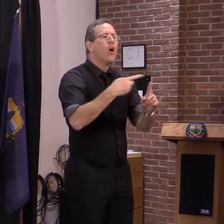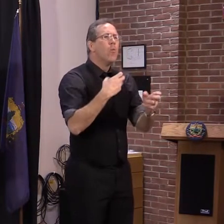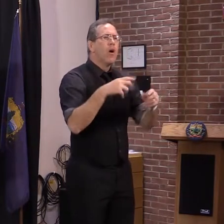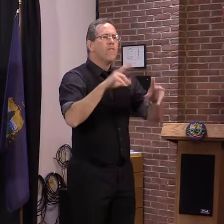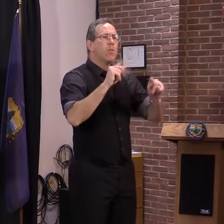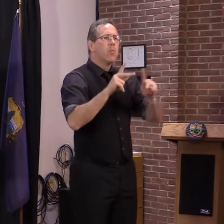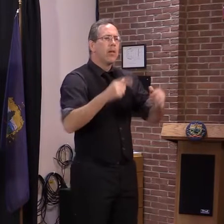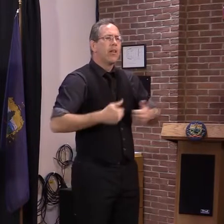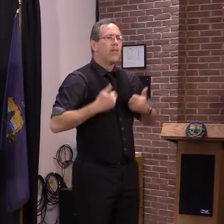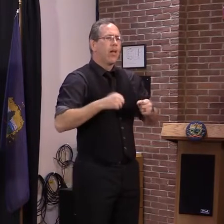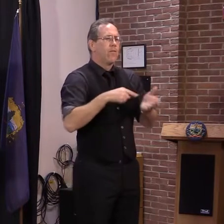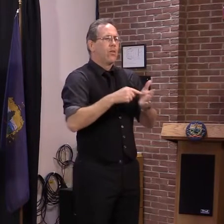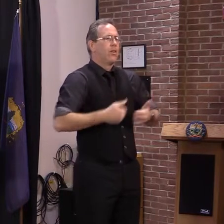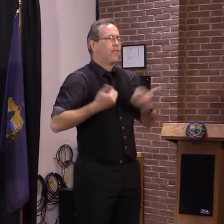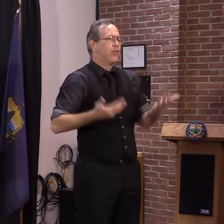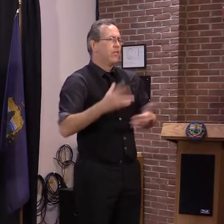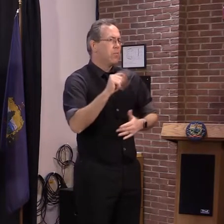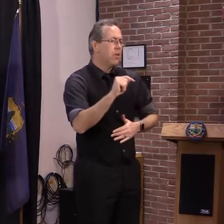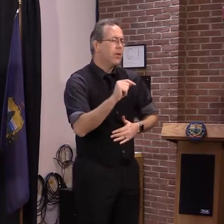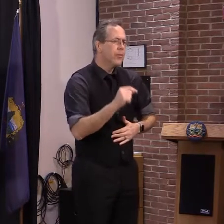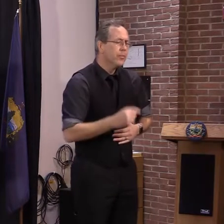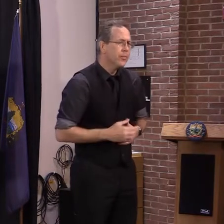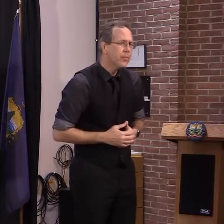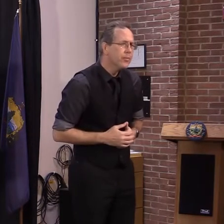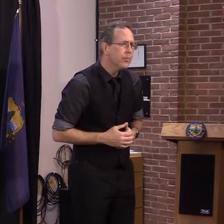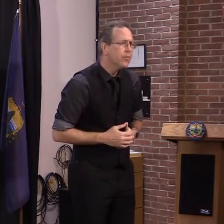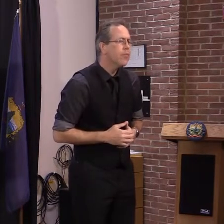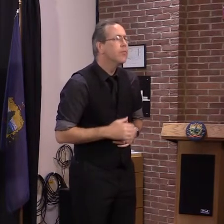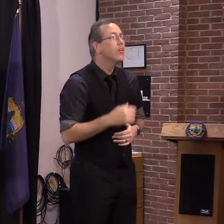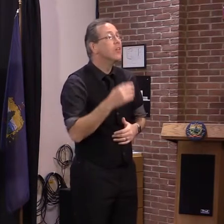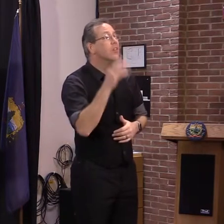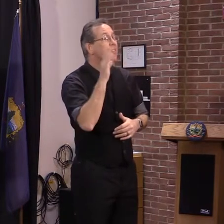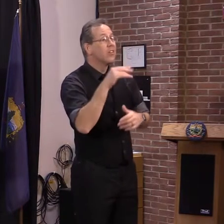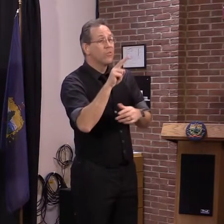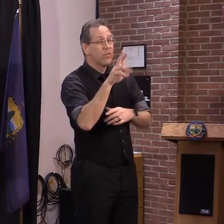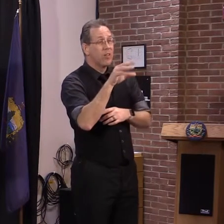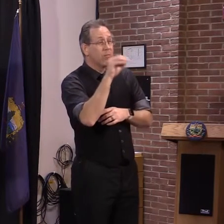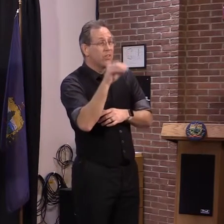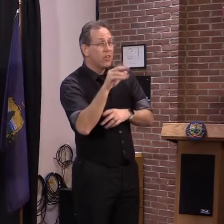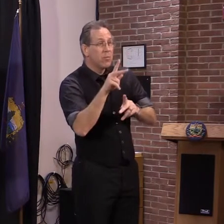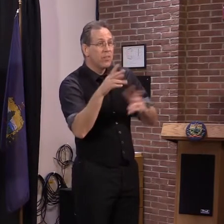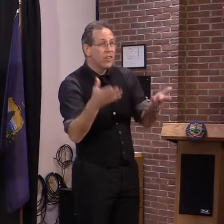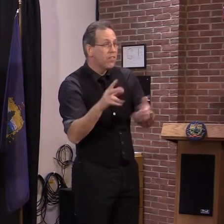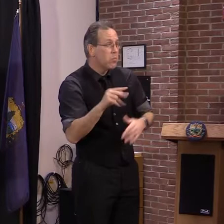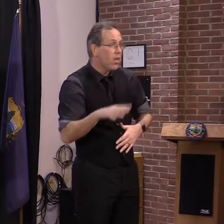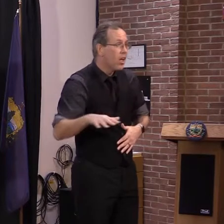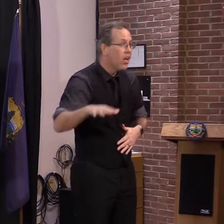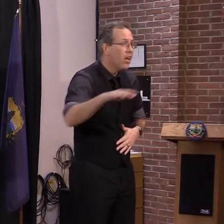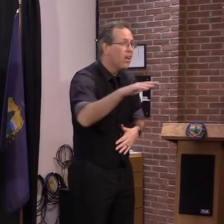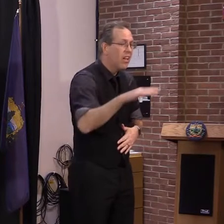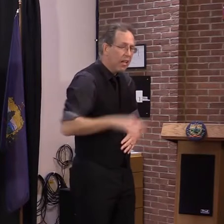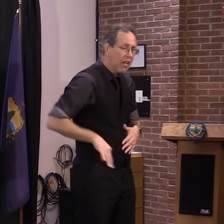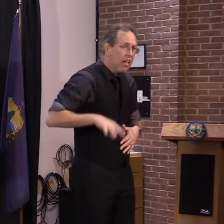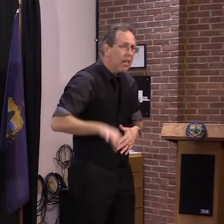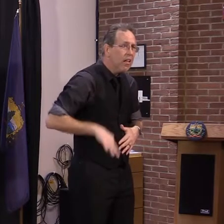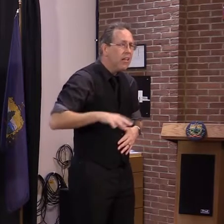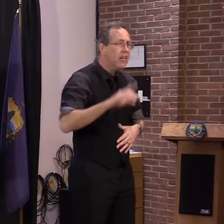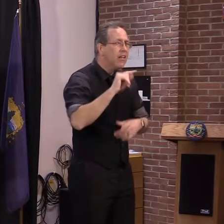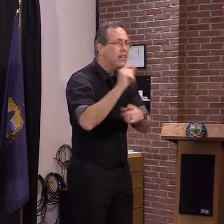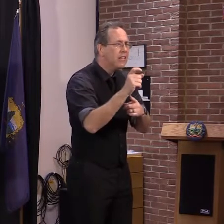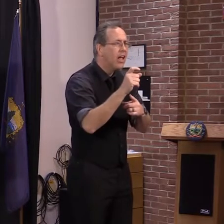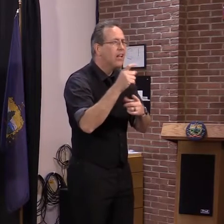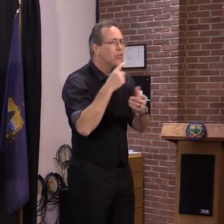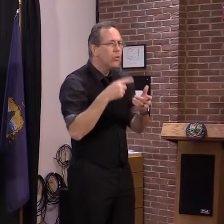will provide meaningful tax relief to more than 25% of Vermont resident taxpayers and will help support Vermonters through several